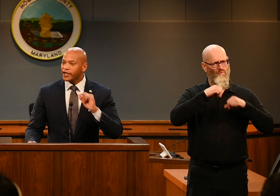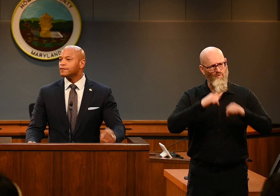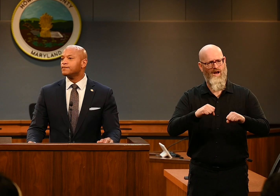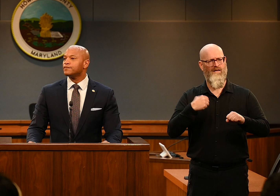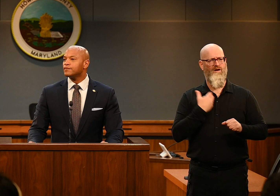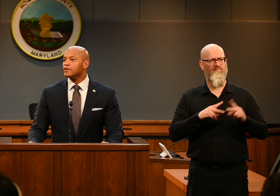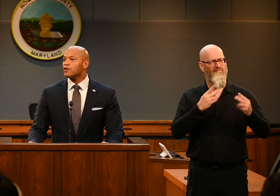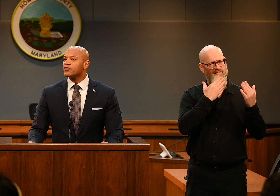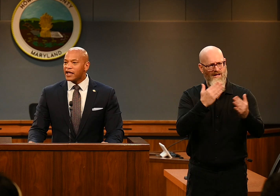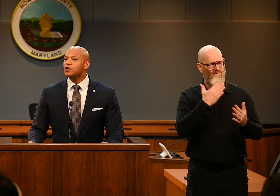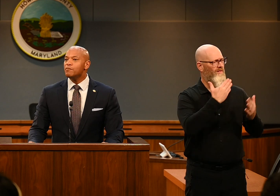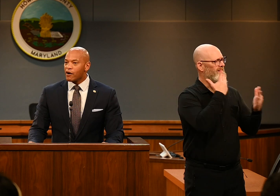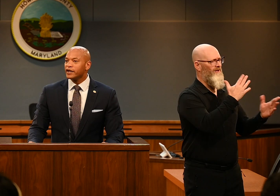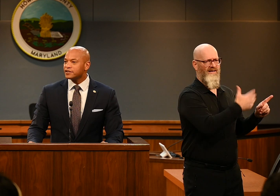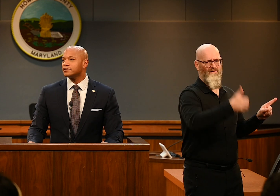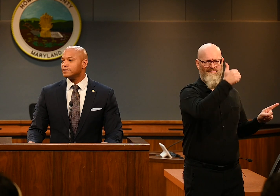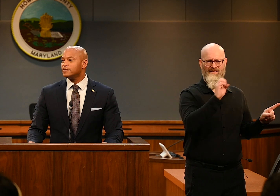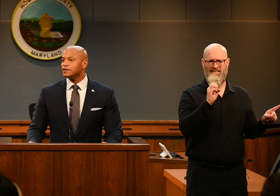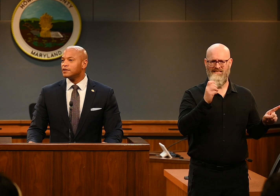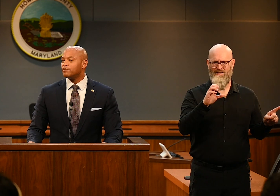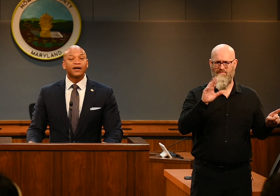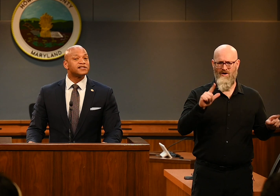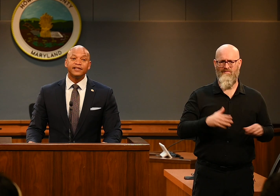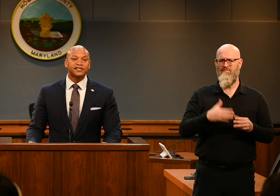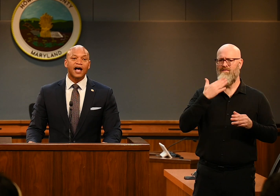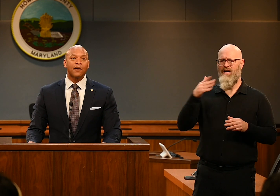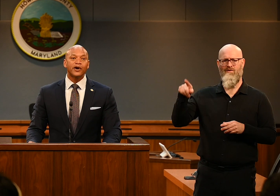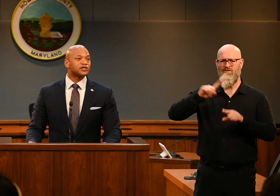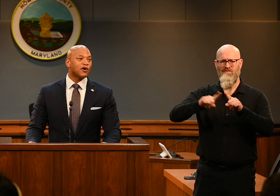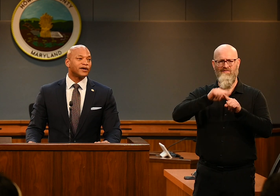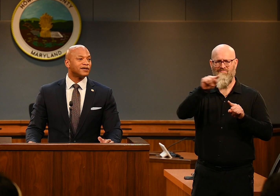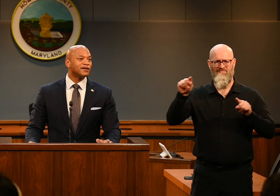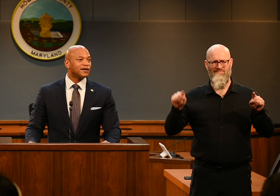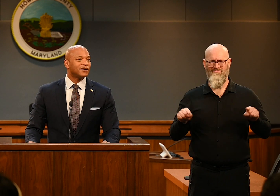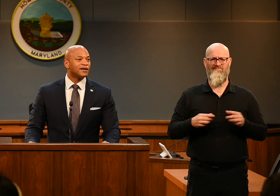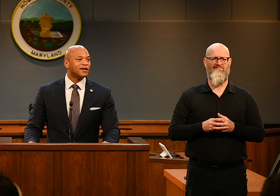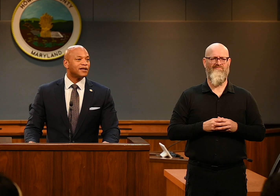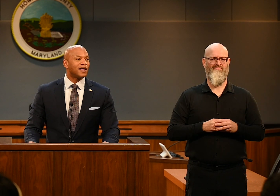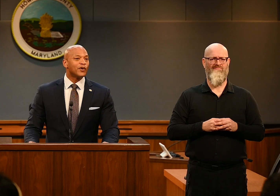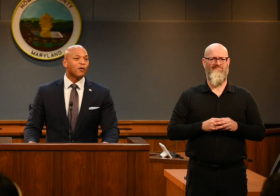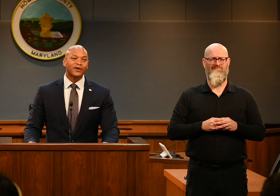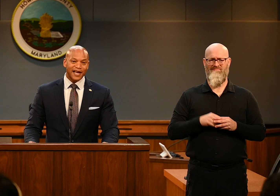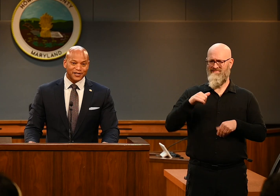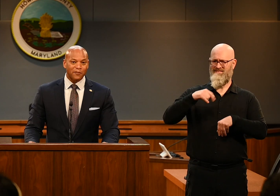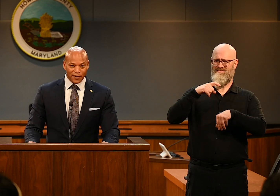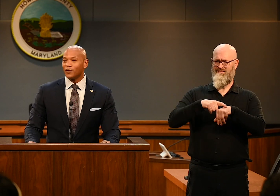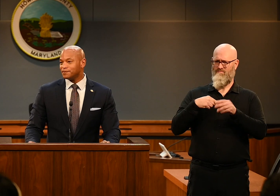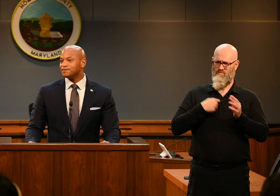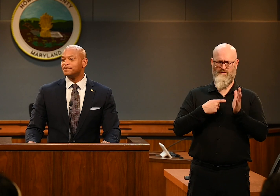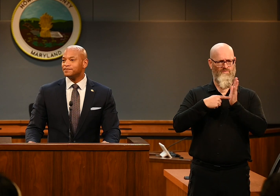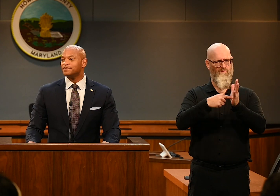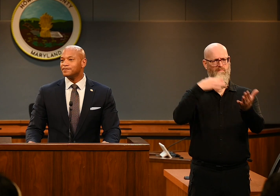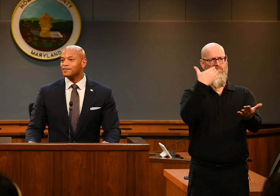Howard County. Thank you, Maryland, because in this time we are showing that we will protect our